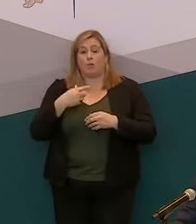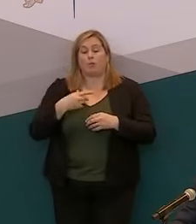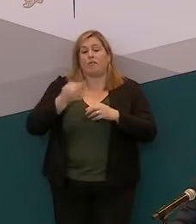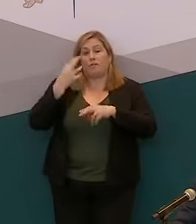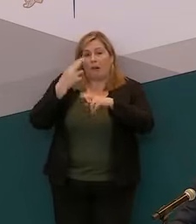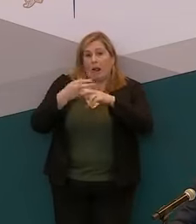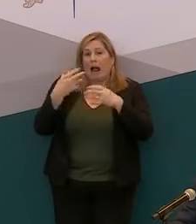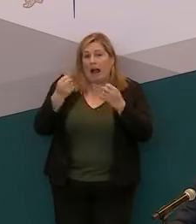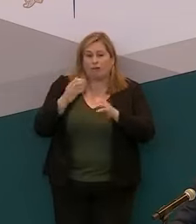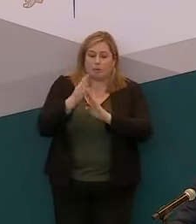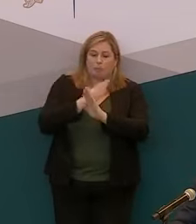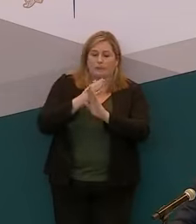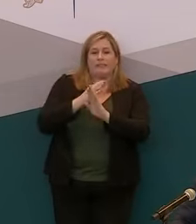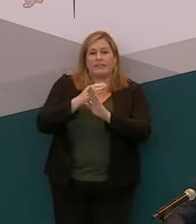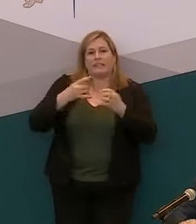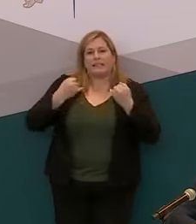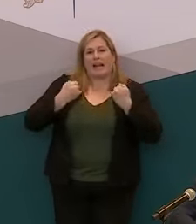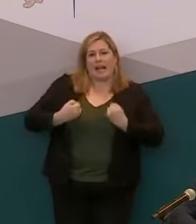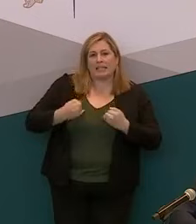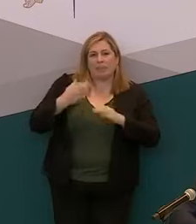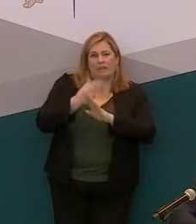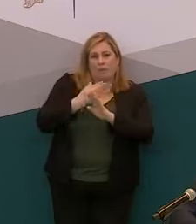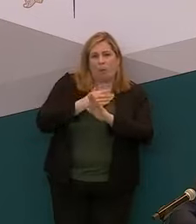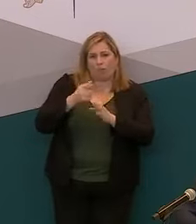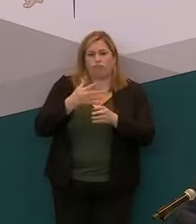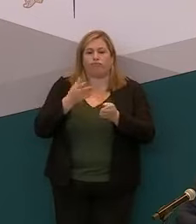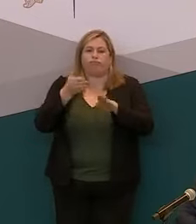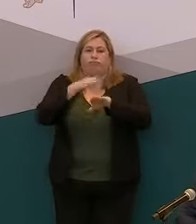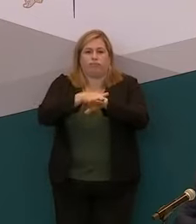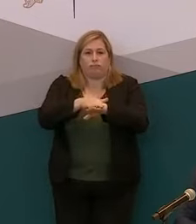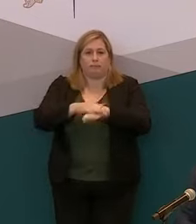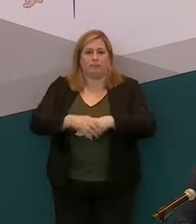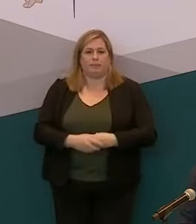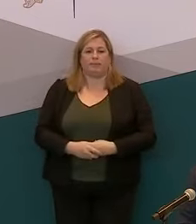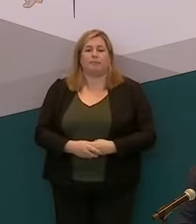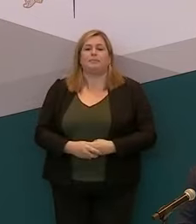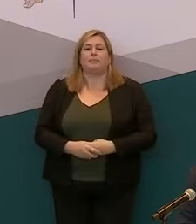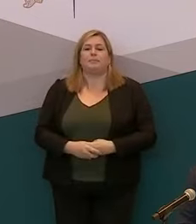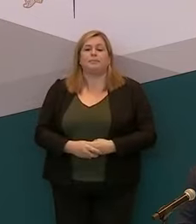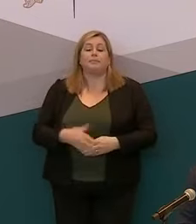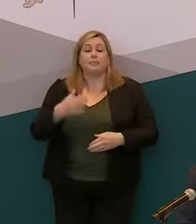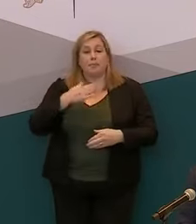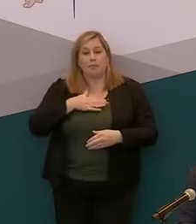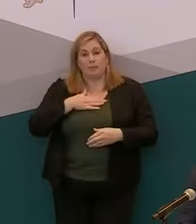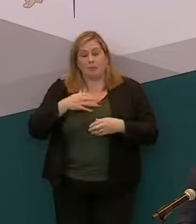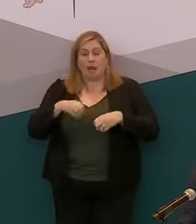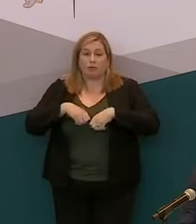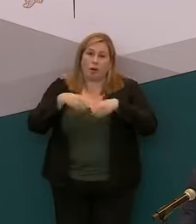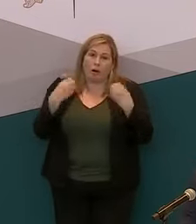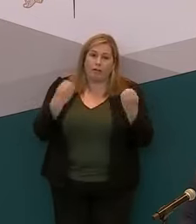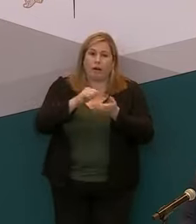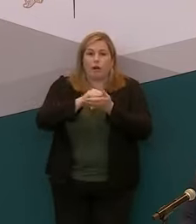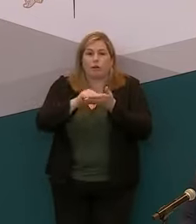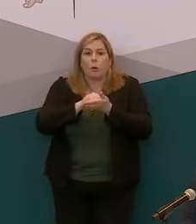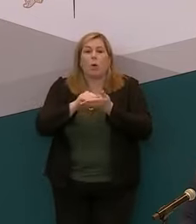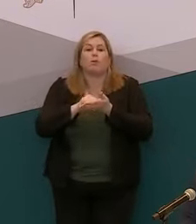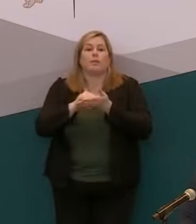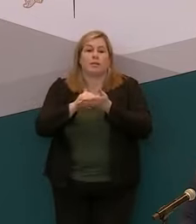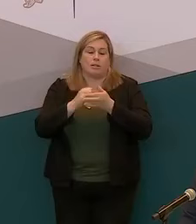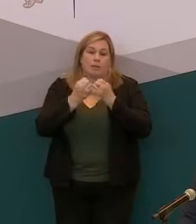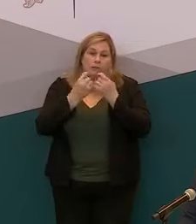medical condition in association with those individual deaths. And I'd like to take this opportunity to express our